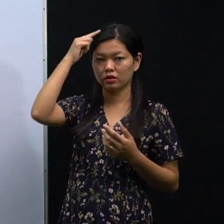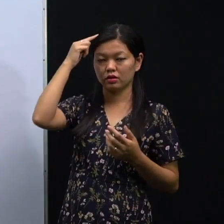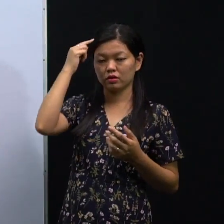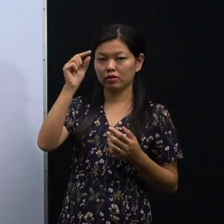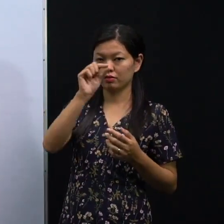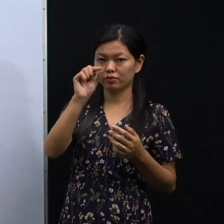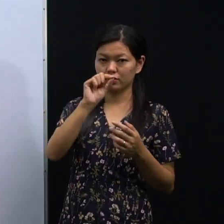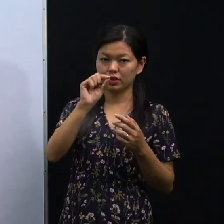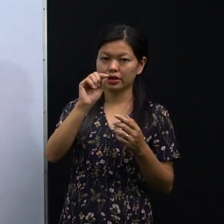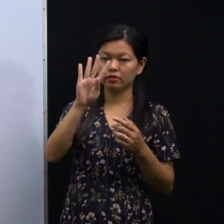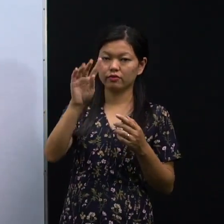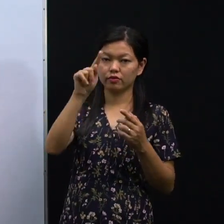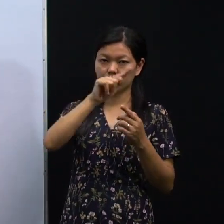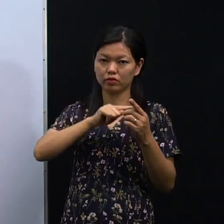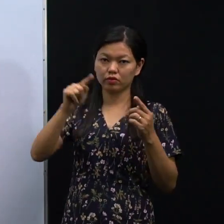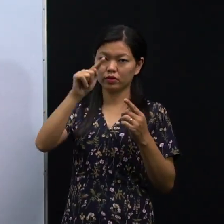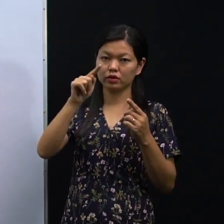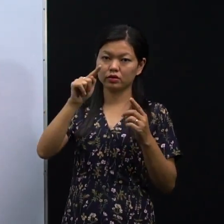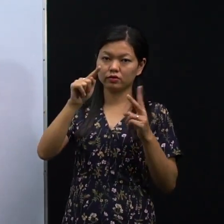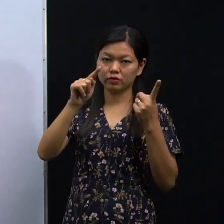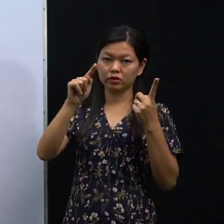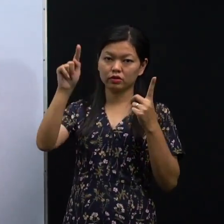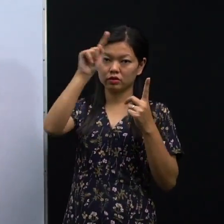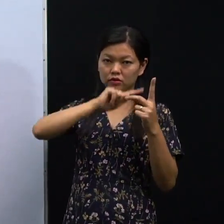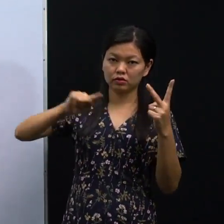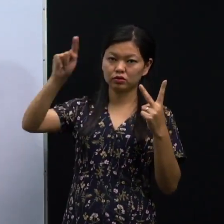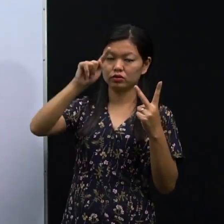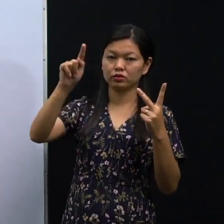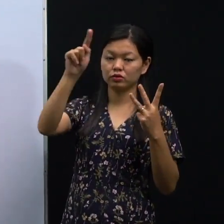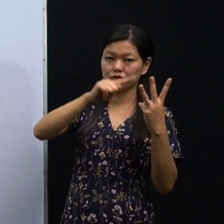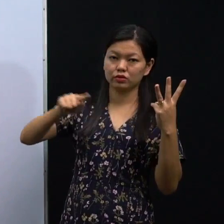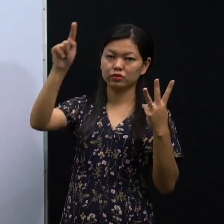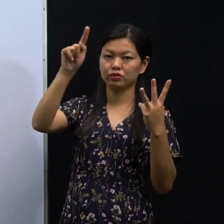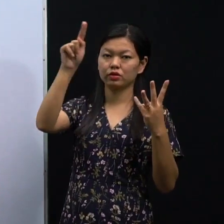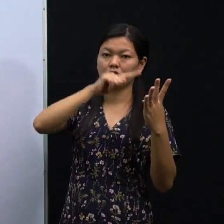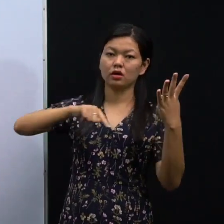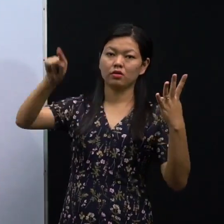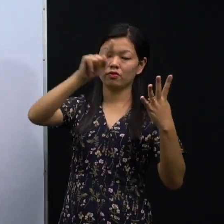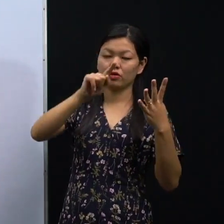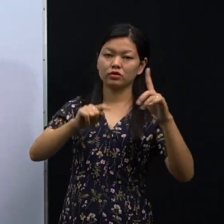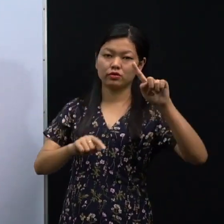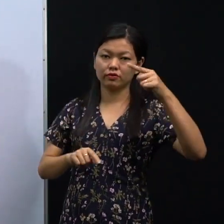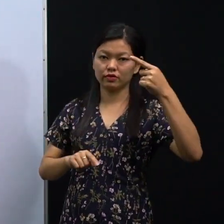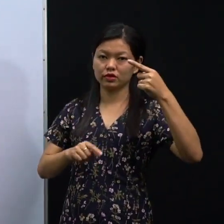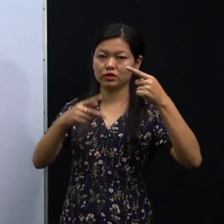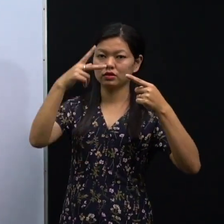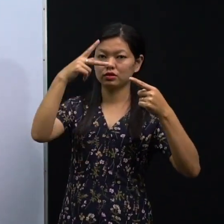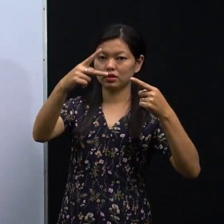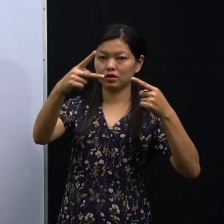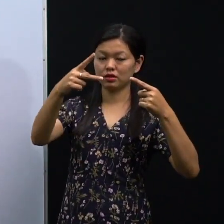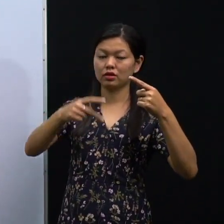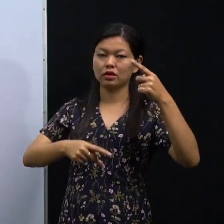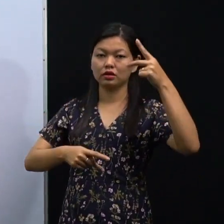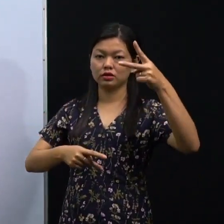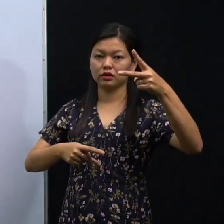In the structure of atom. And then the first shell is known as K shell, okay? K, K like in kite. And the next is